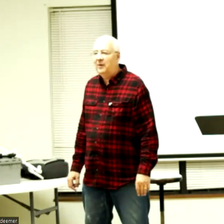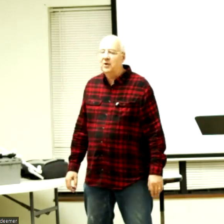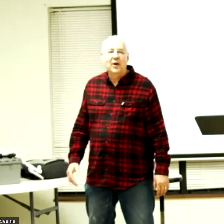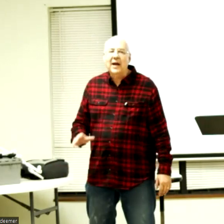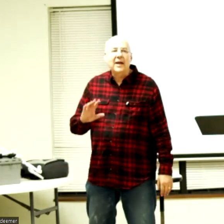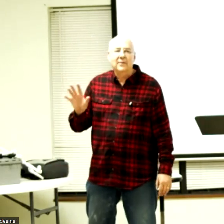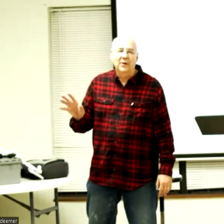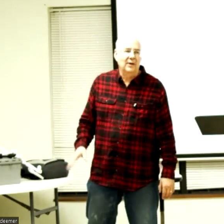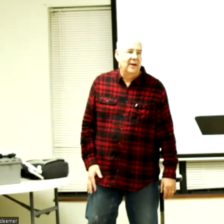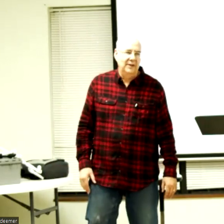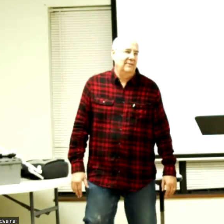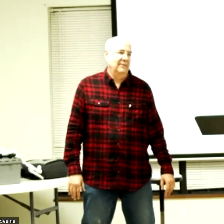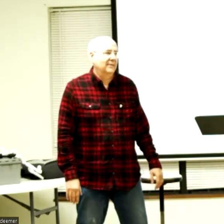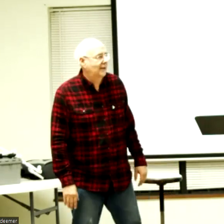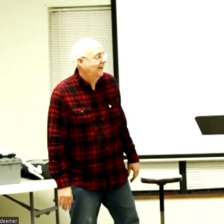if you're trying, they're going to love it. All right.